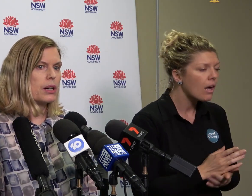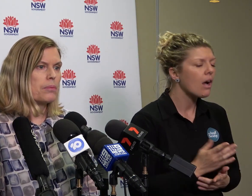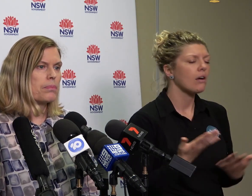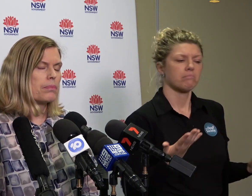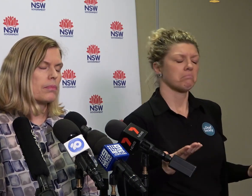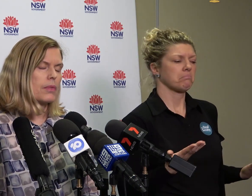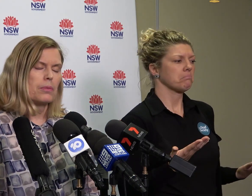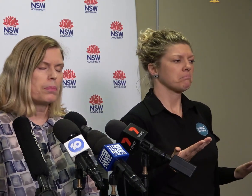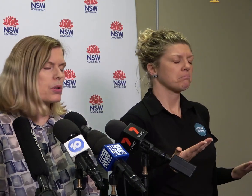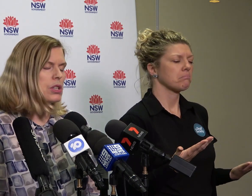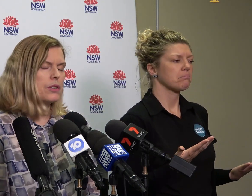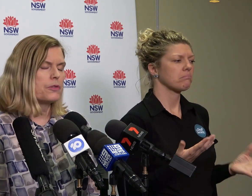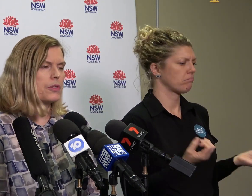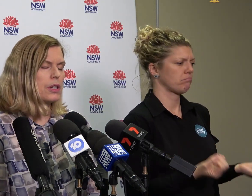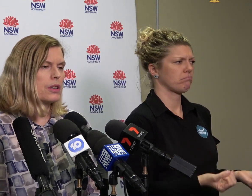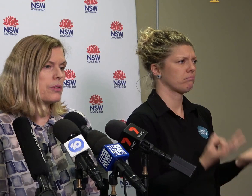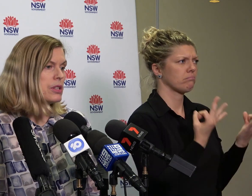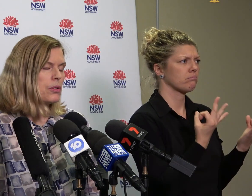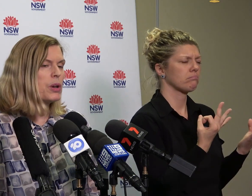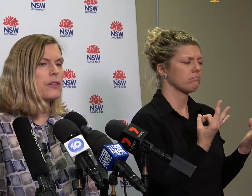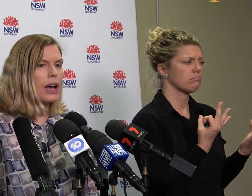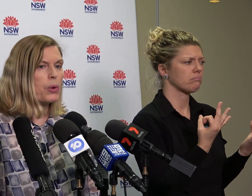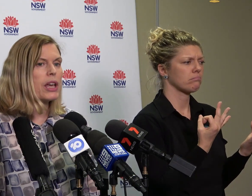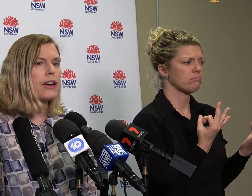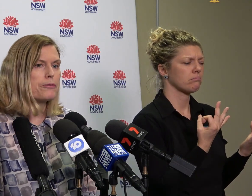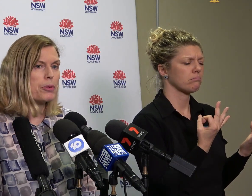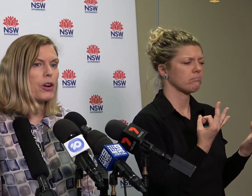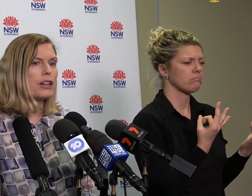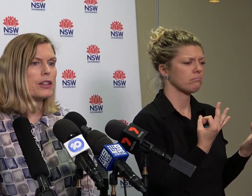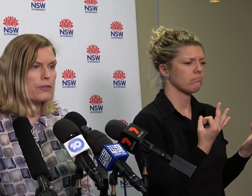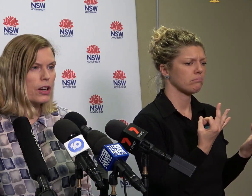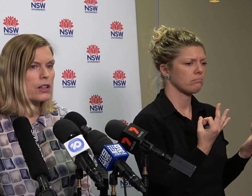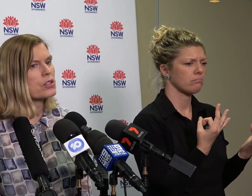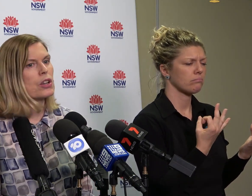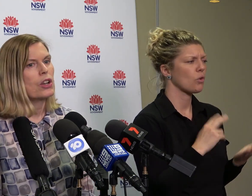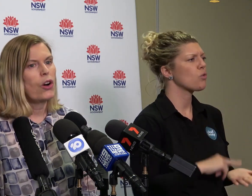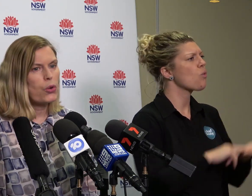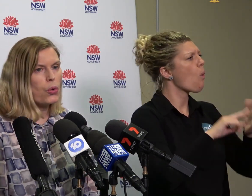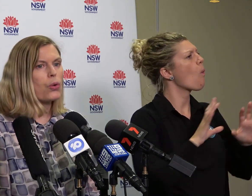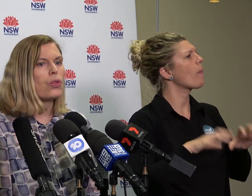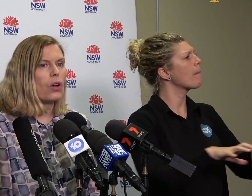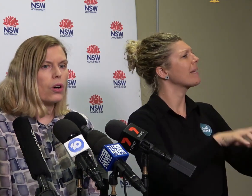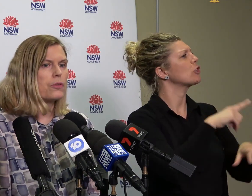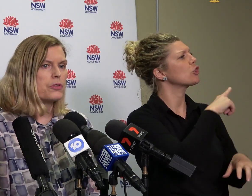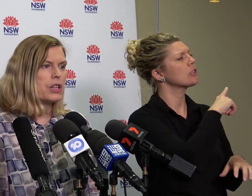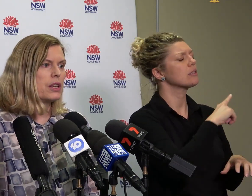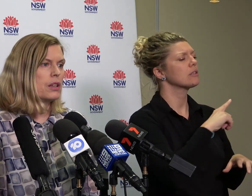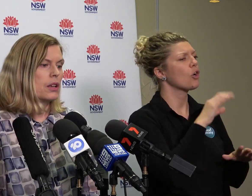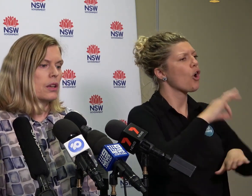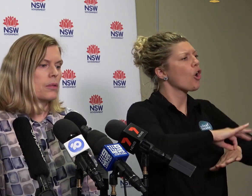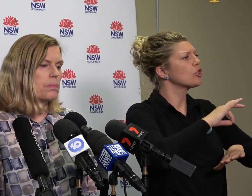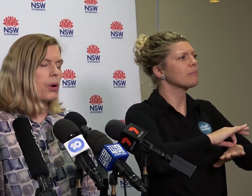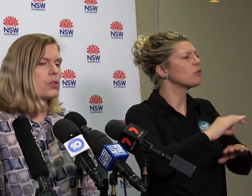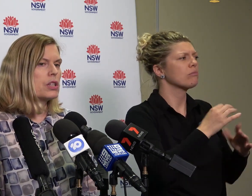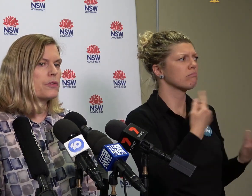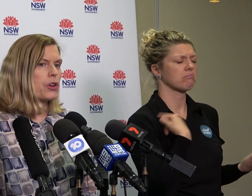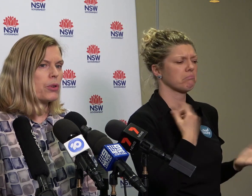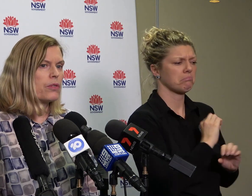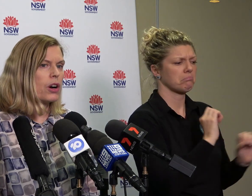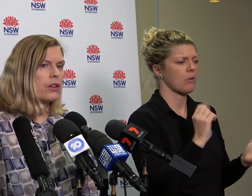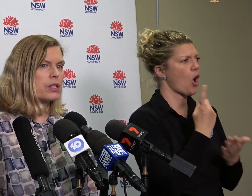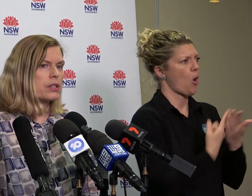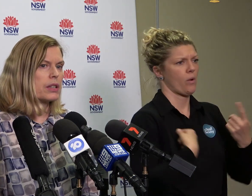no positive. We have provided advice on all of the